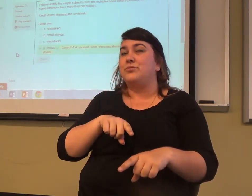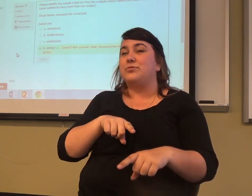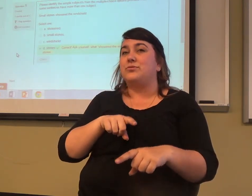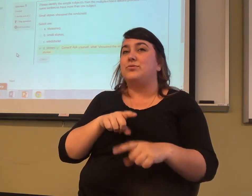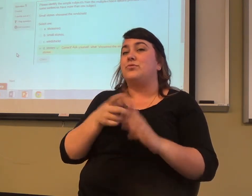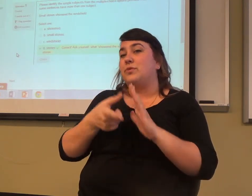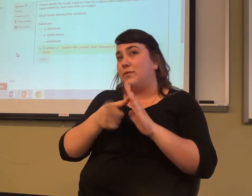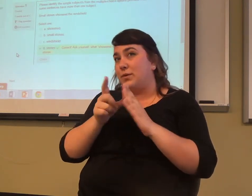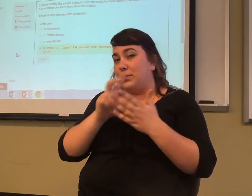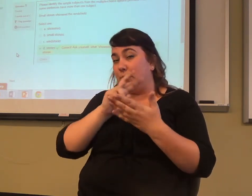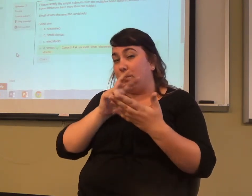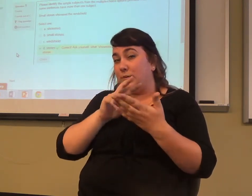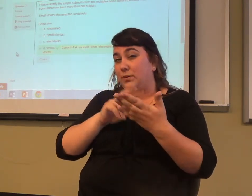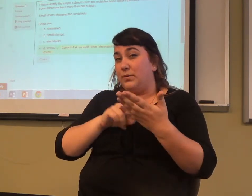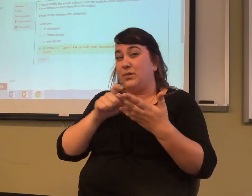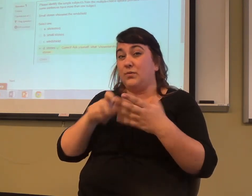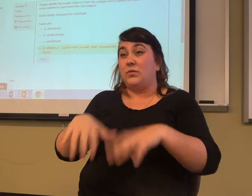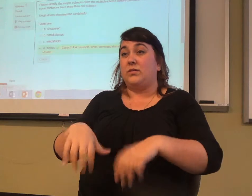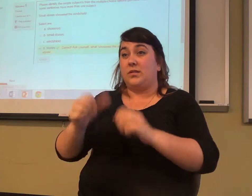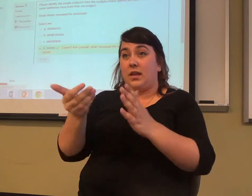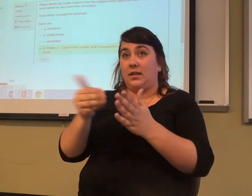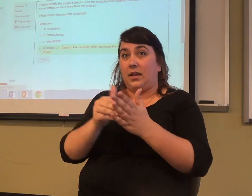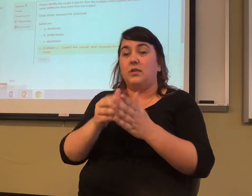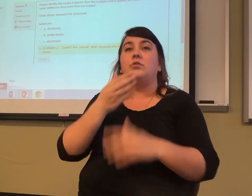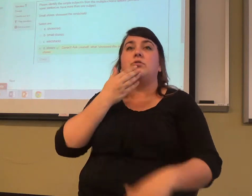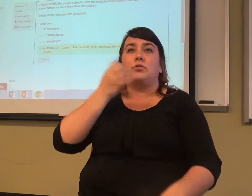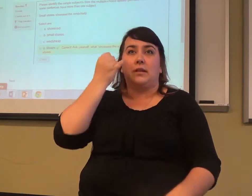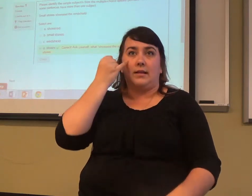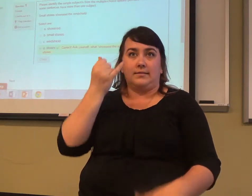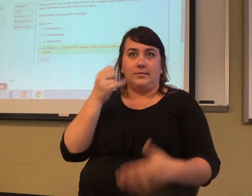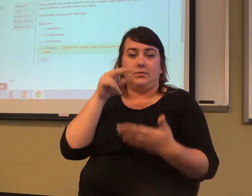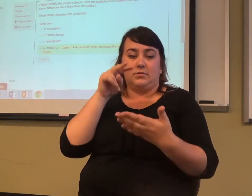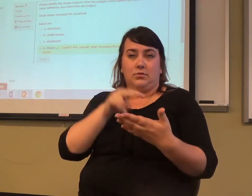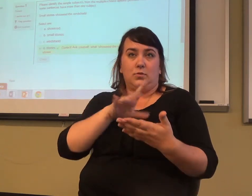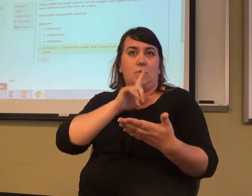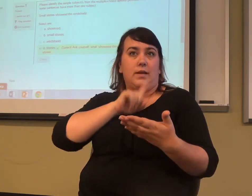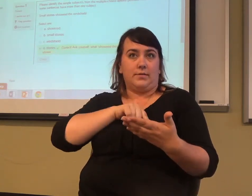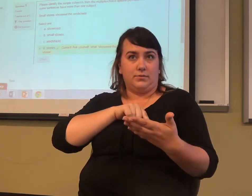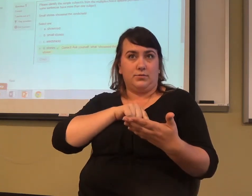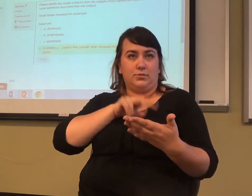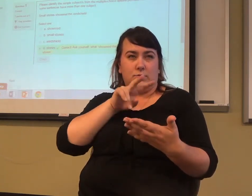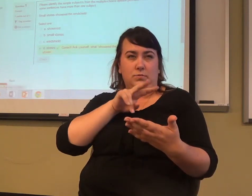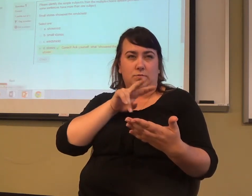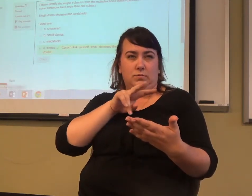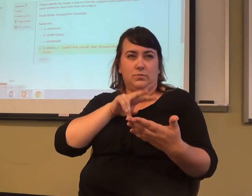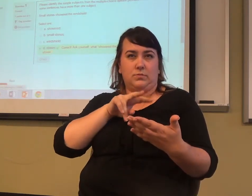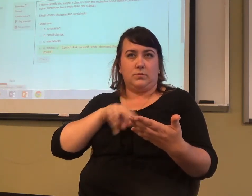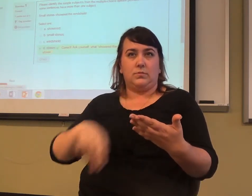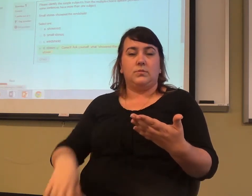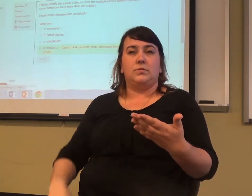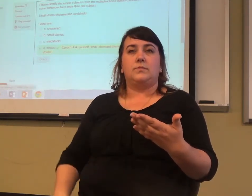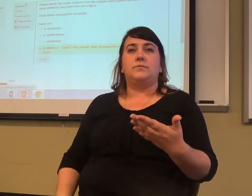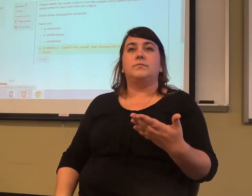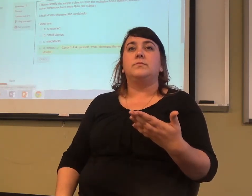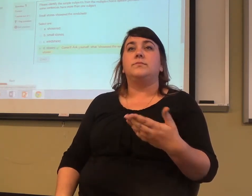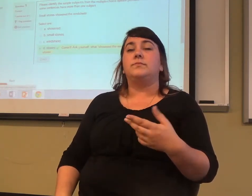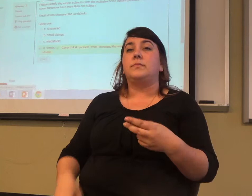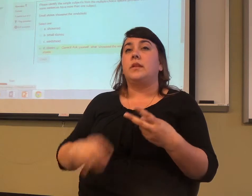If you have to take the quiz again, it's probably a good idea to review your answers. A good option might be to show all